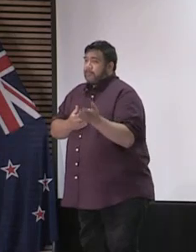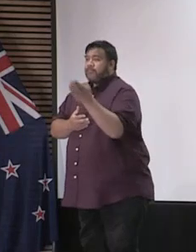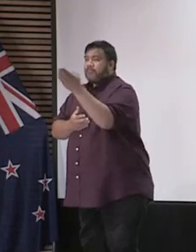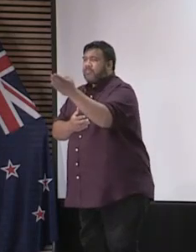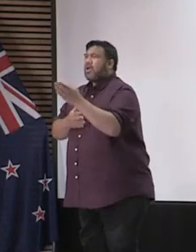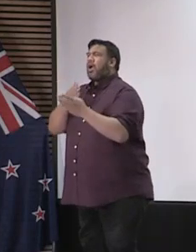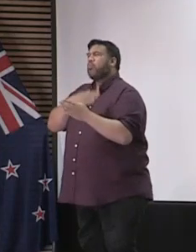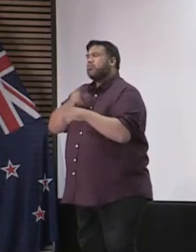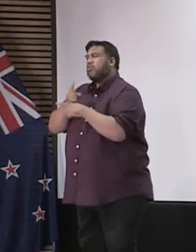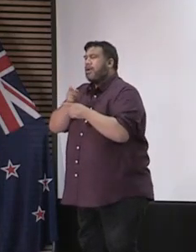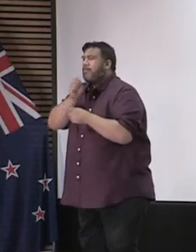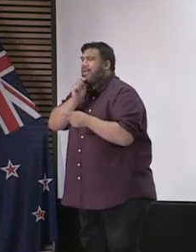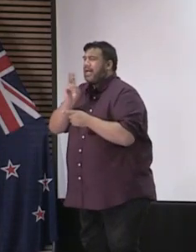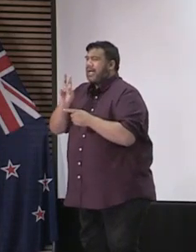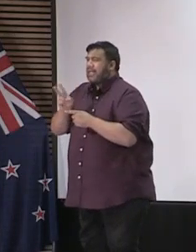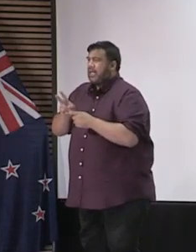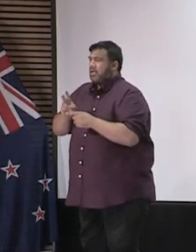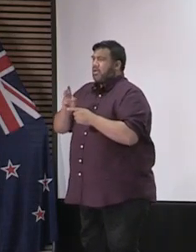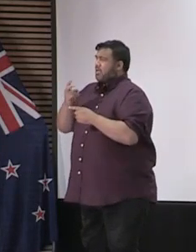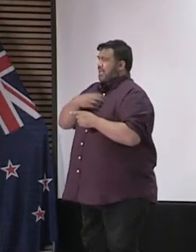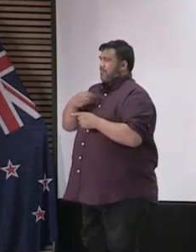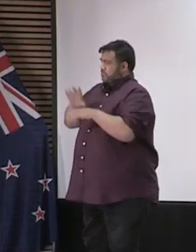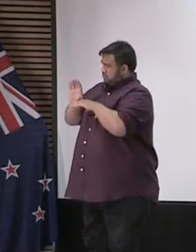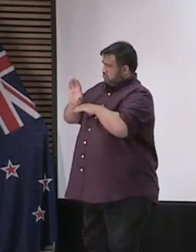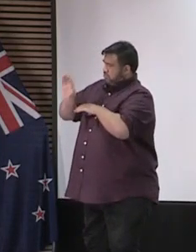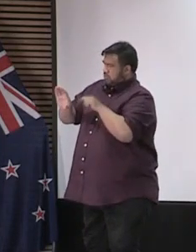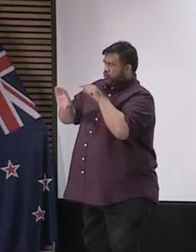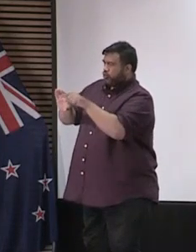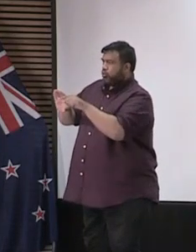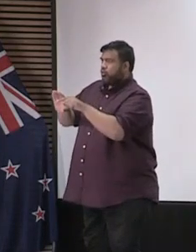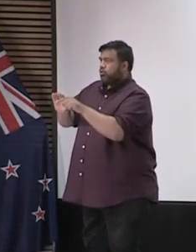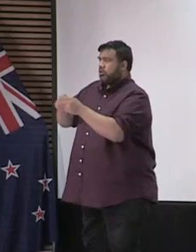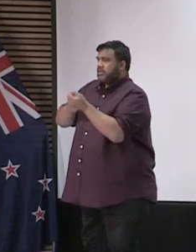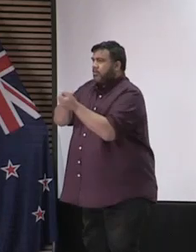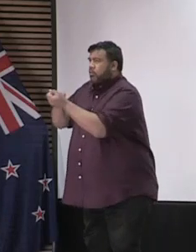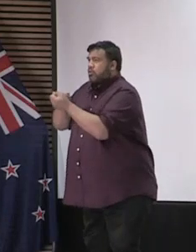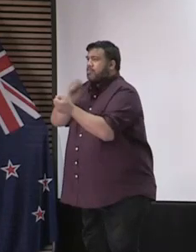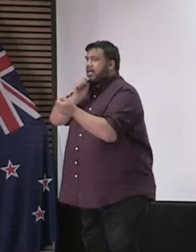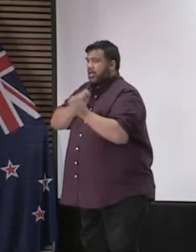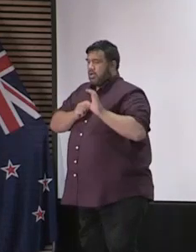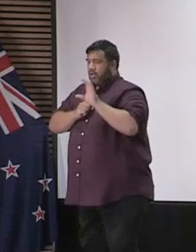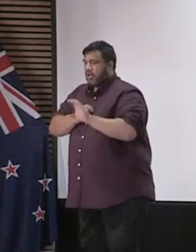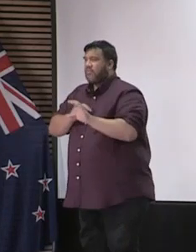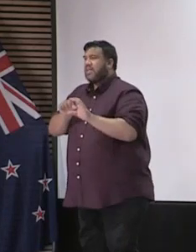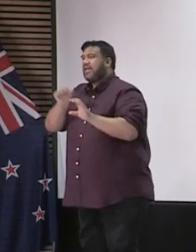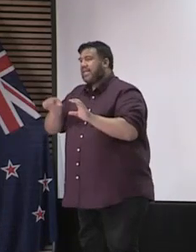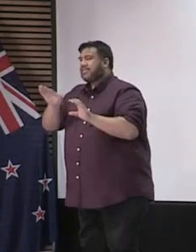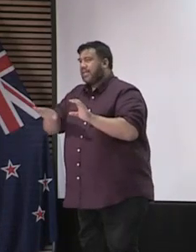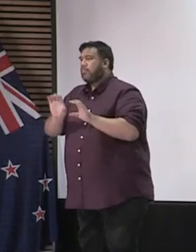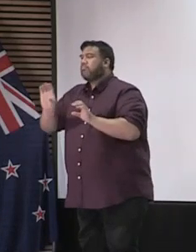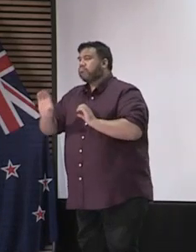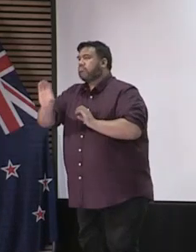So how would you characterise the package when you're talking about they're going to be different tranches of it? Yeah. What's your message to commercial media